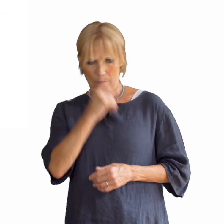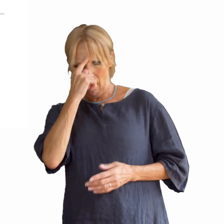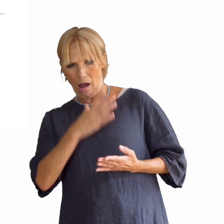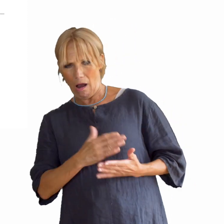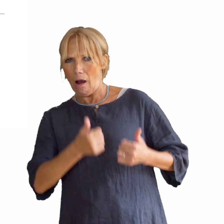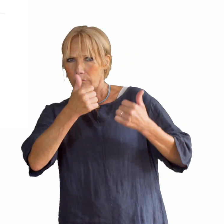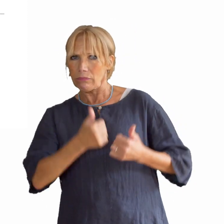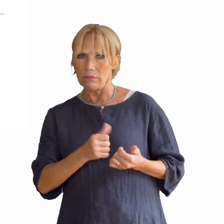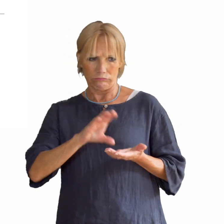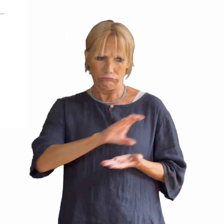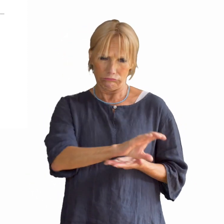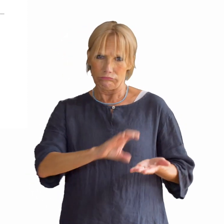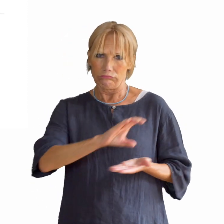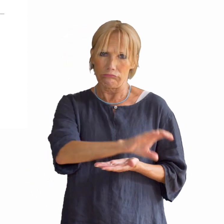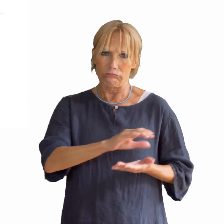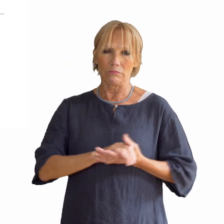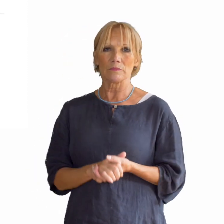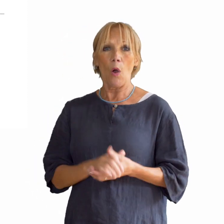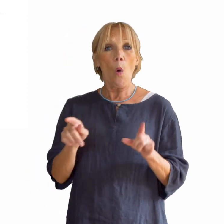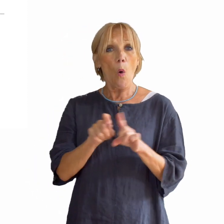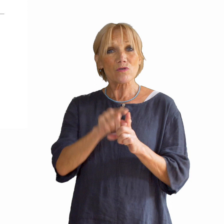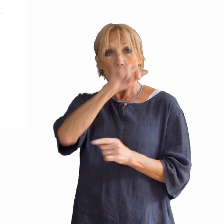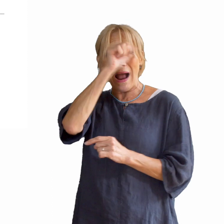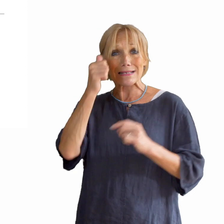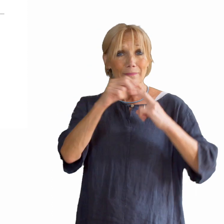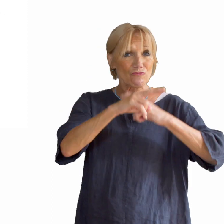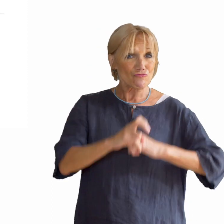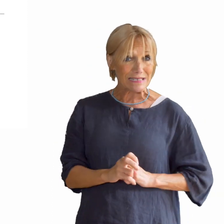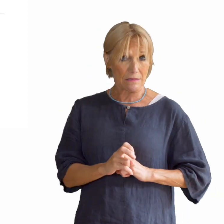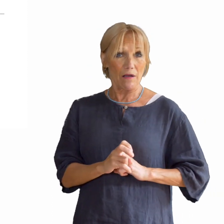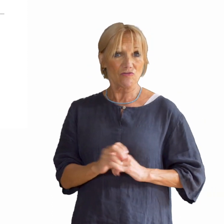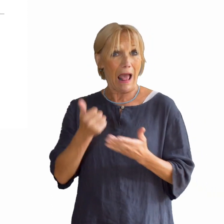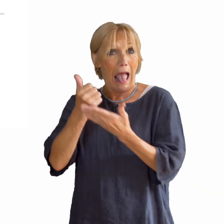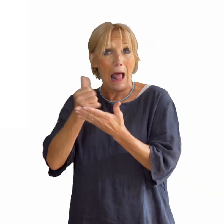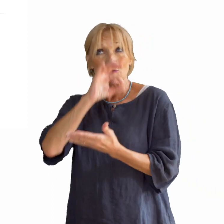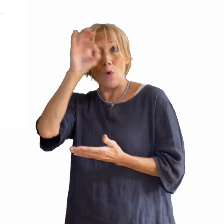centres can lend a meeting centre greater credibility and backing, as can getting